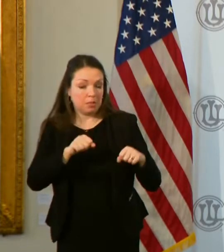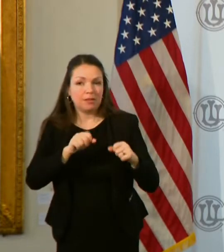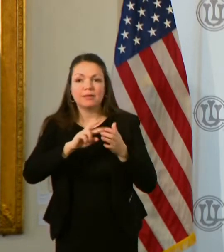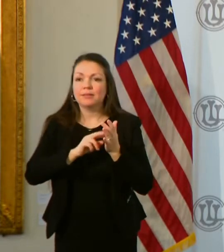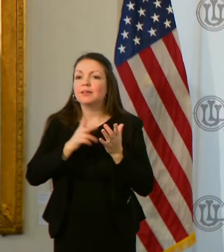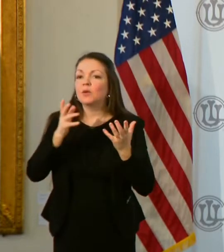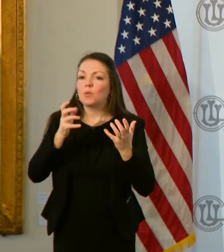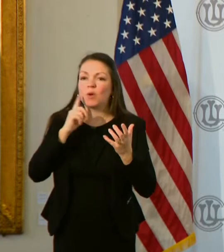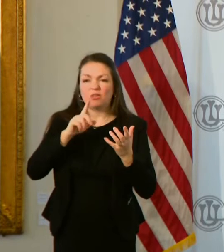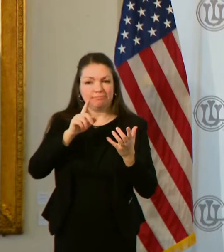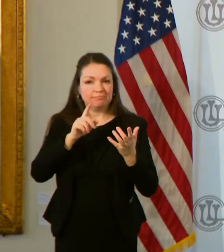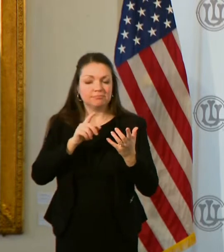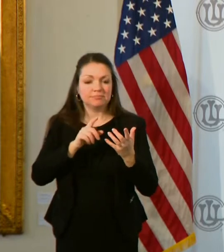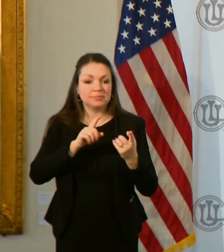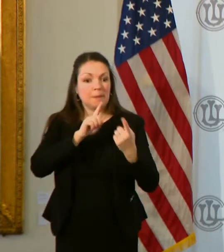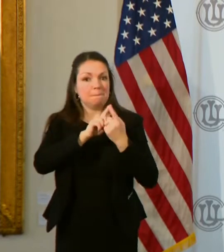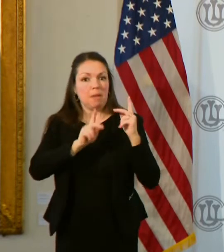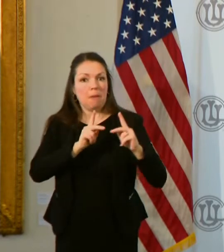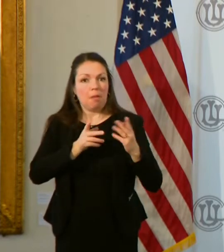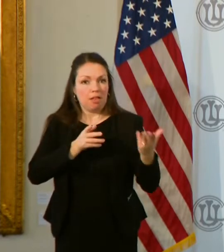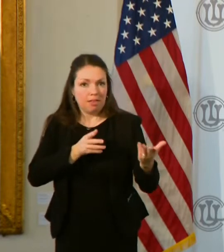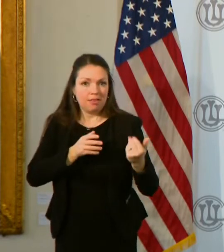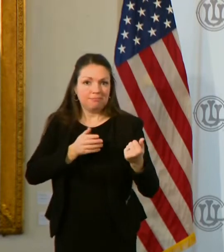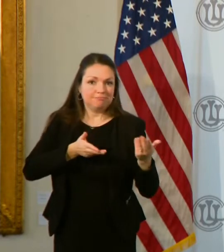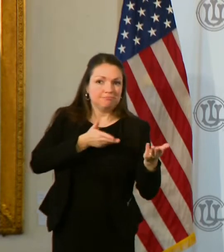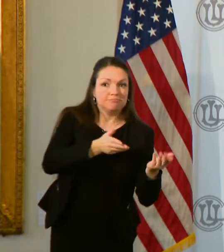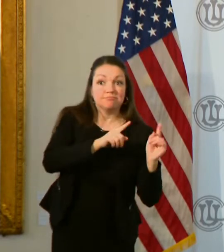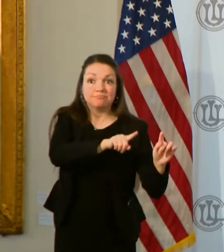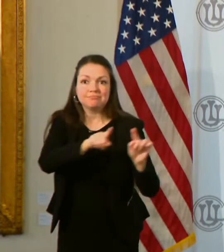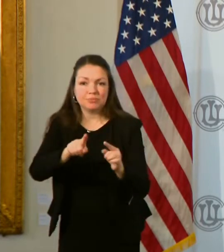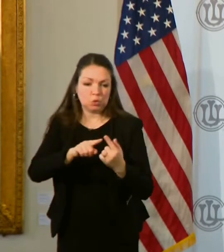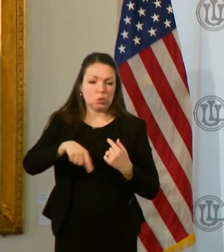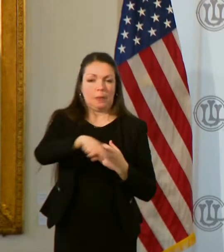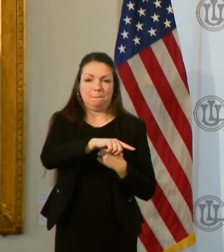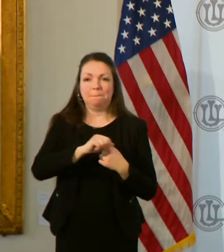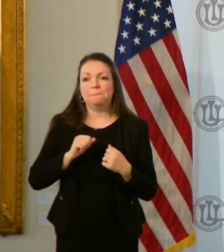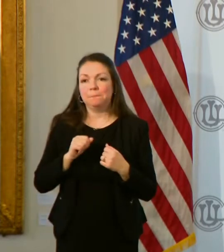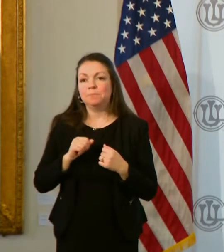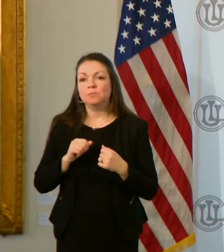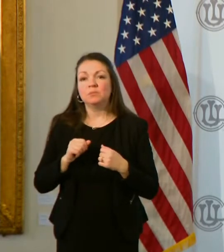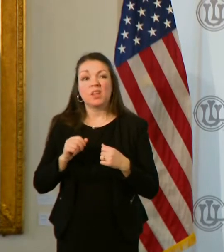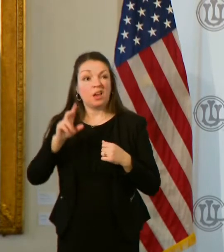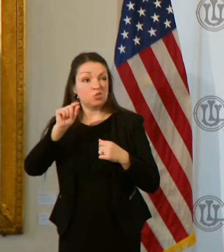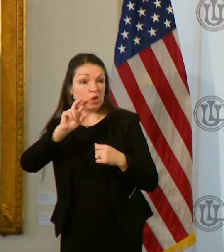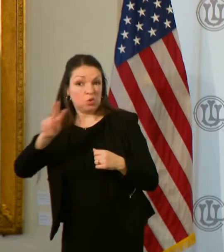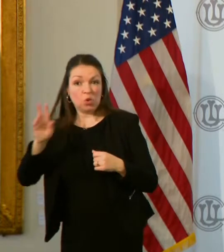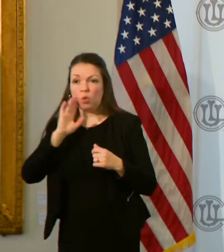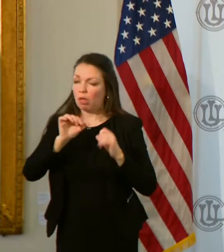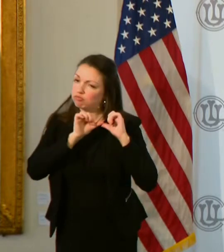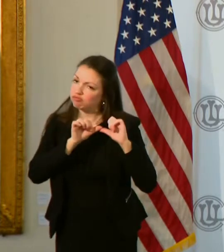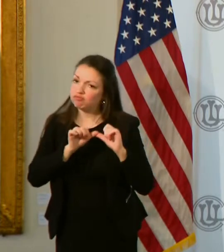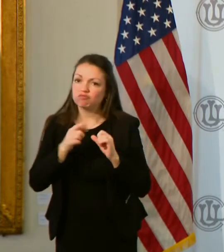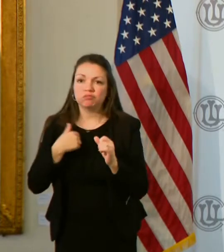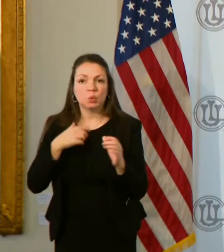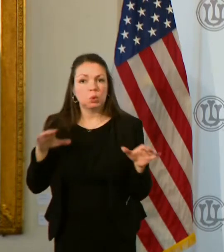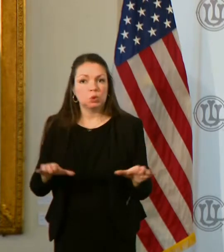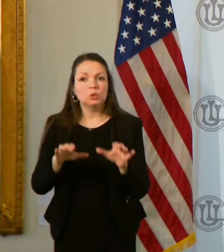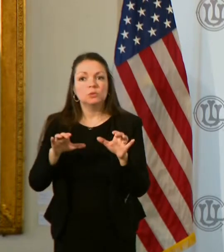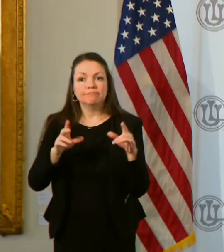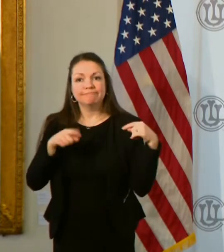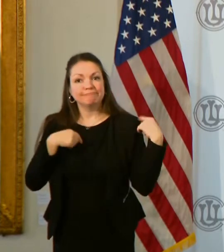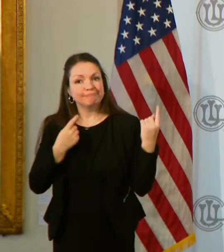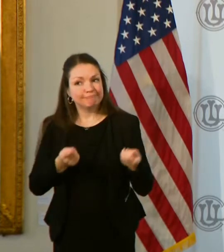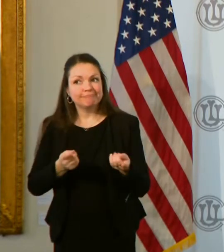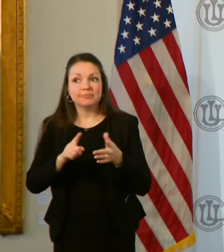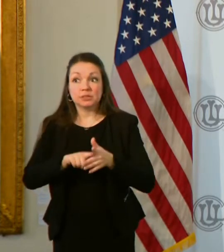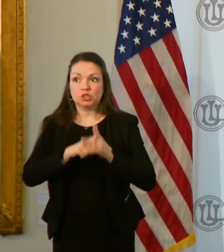where they are. And in 2022, we will do what we have done since the beginning of this administration, which